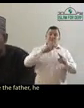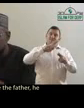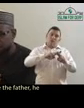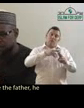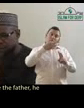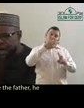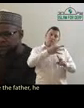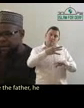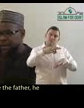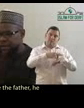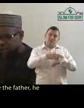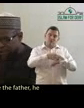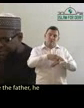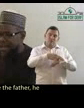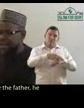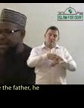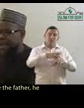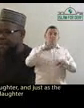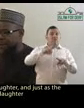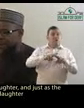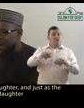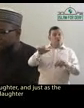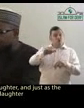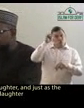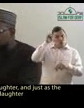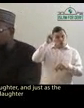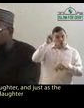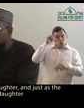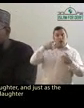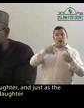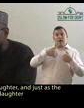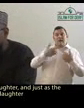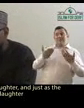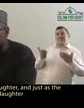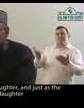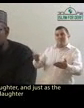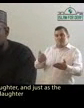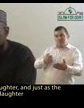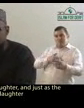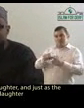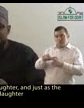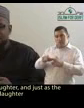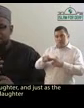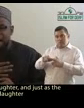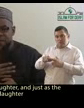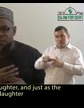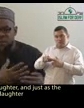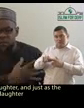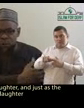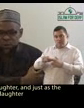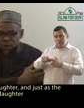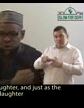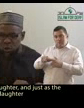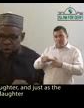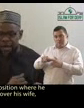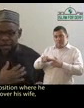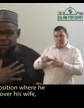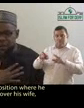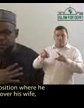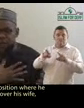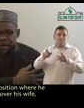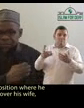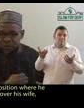marriage, the father, he should understand that. I'm about to give you my daughter. And just as the father took someone else's